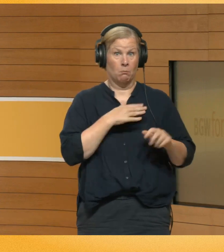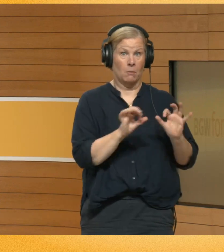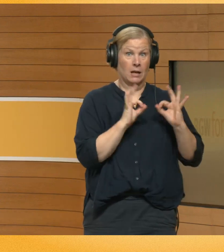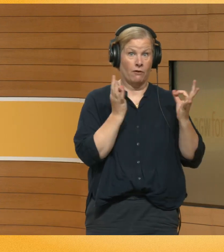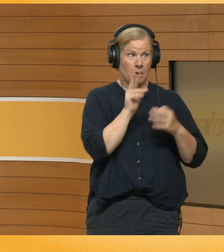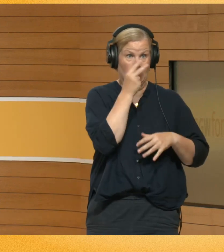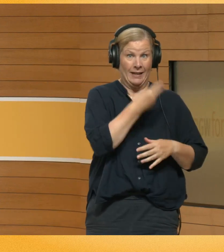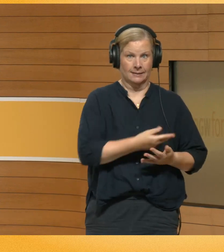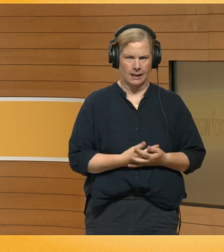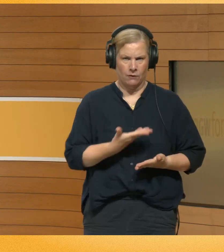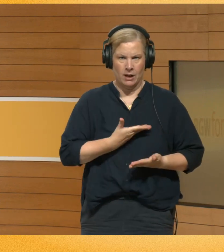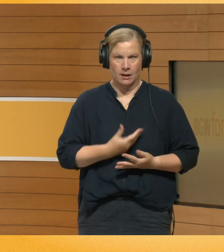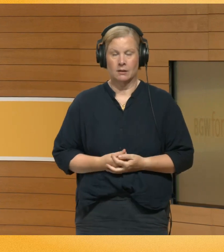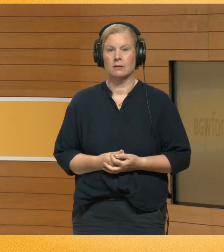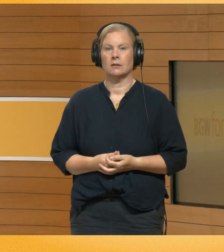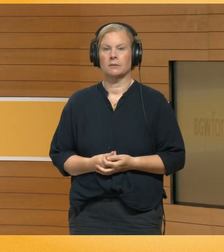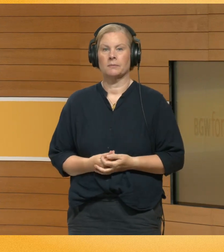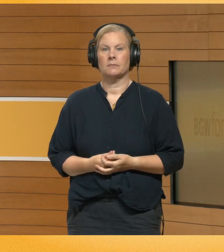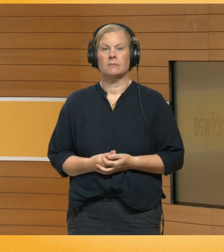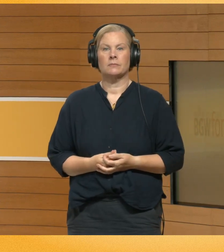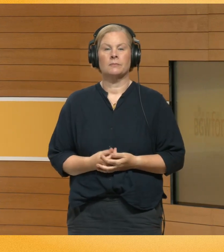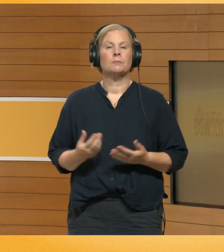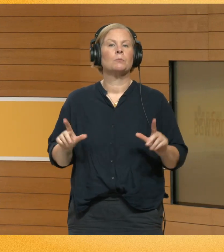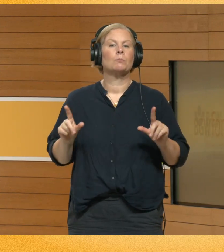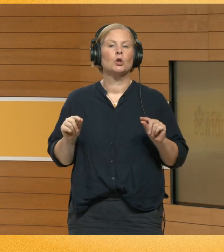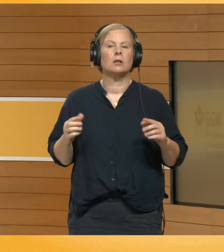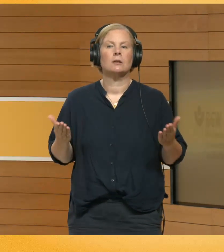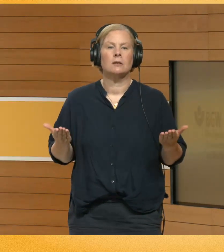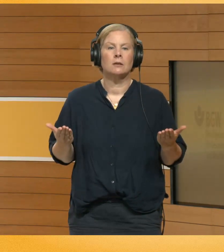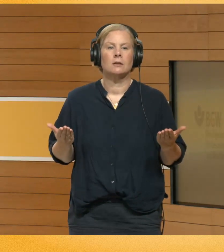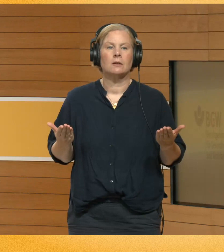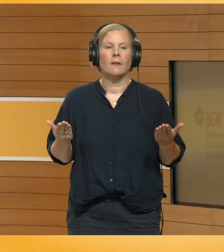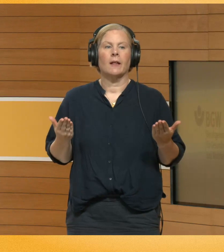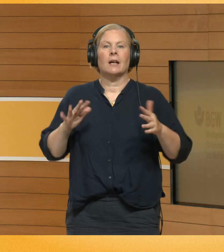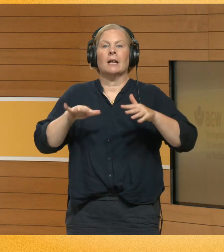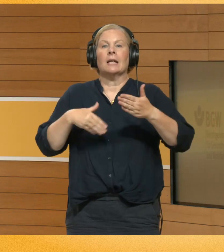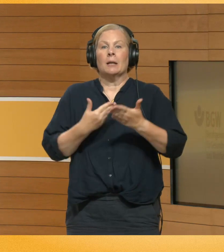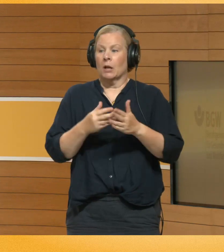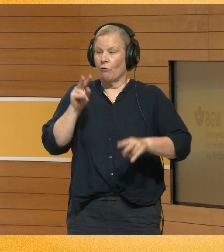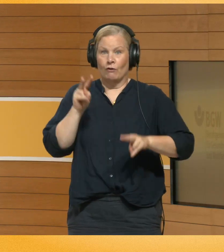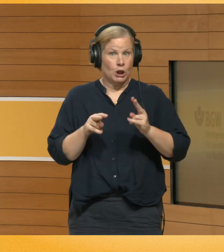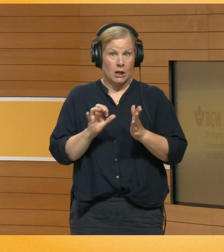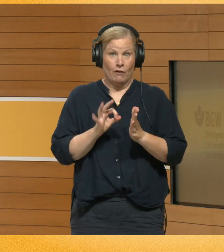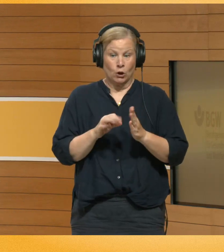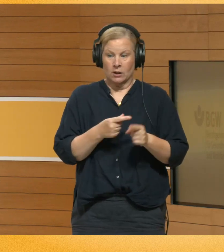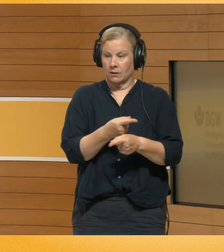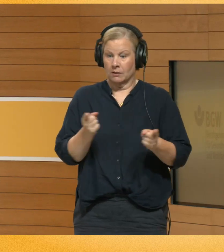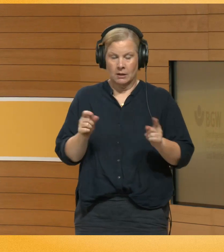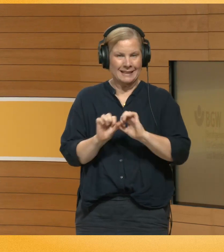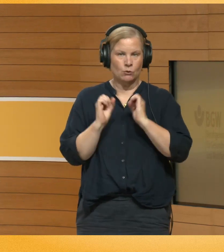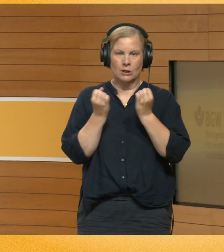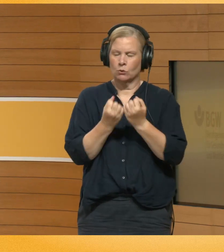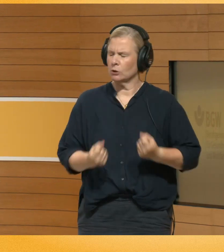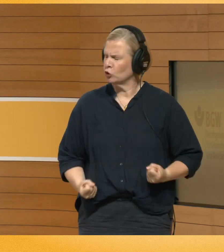confluence of things that were happening that actually made things a lot worse and exacerbated the probability